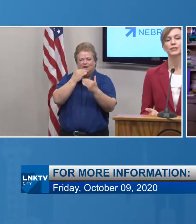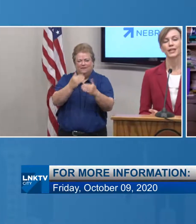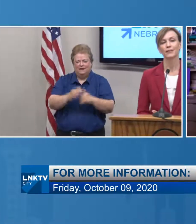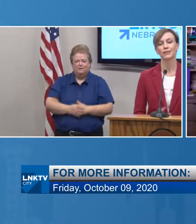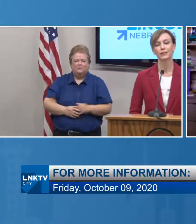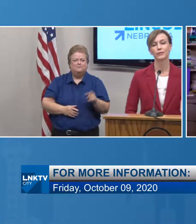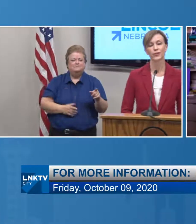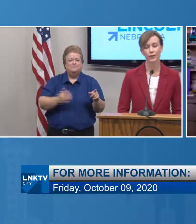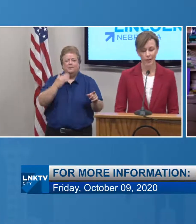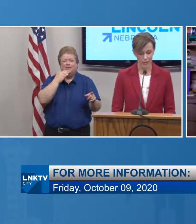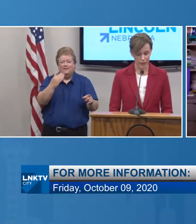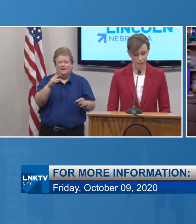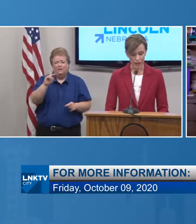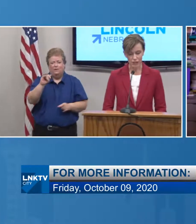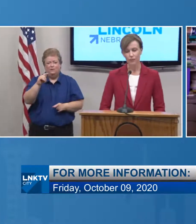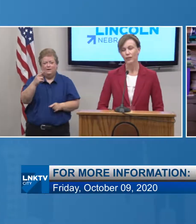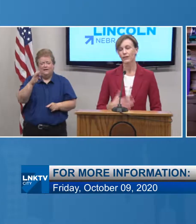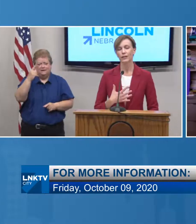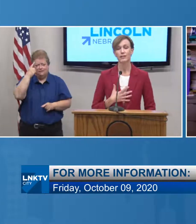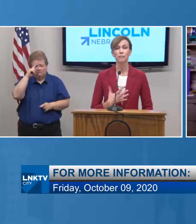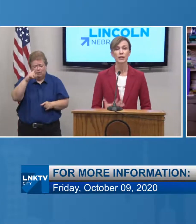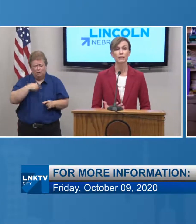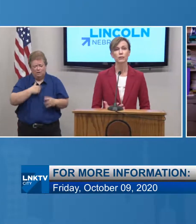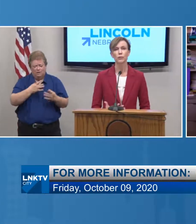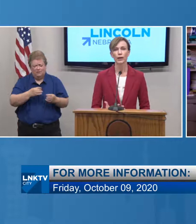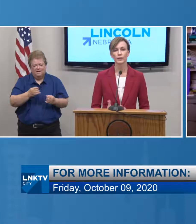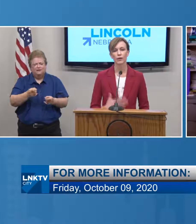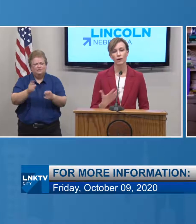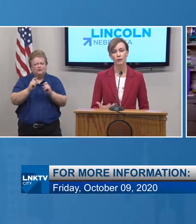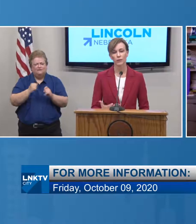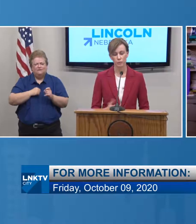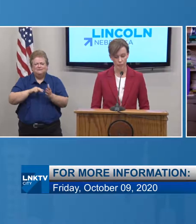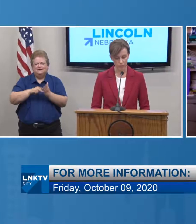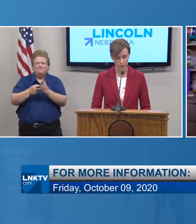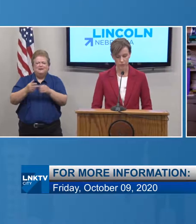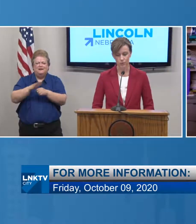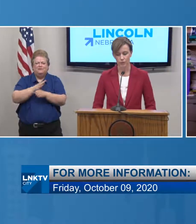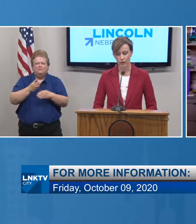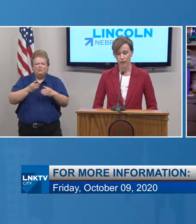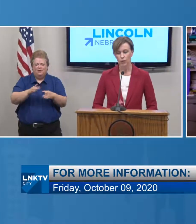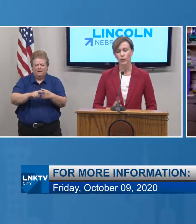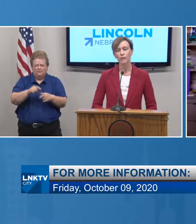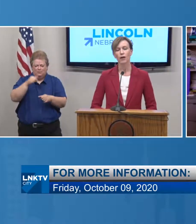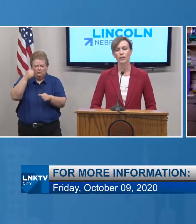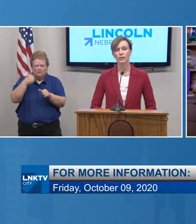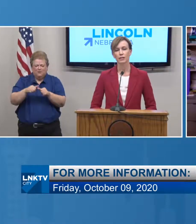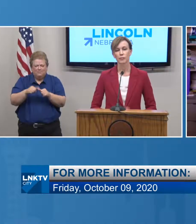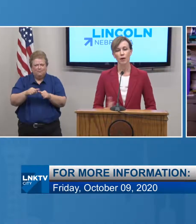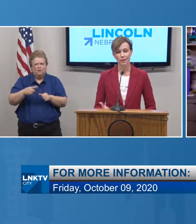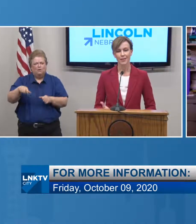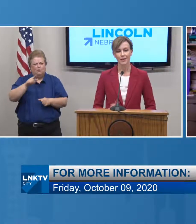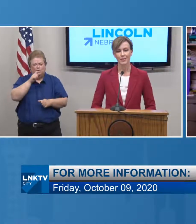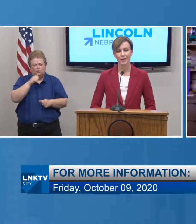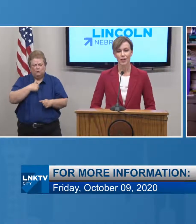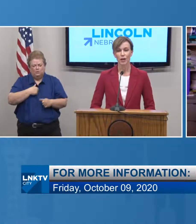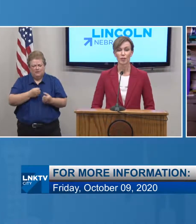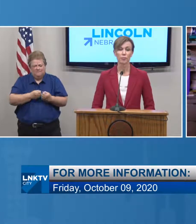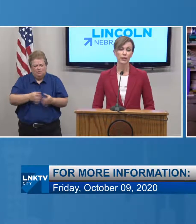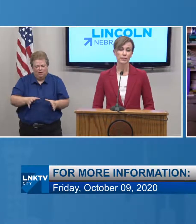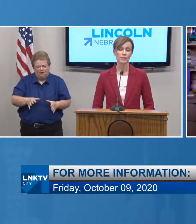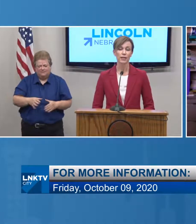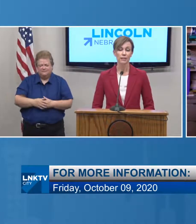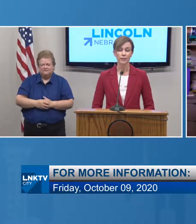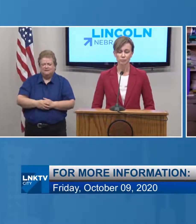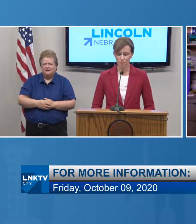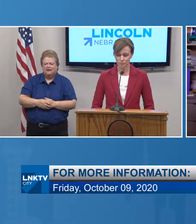Thank you so much, Kathleen, for your compassion and for giving us a meaningful way to honor and remember those who we've lost, and in the process bring